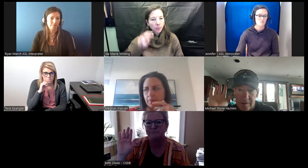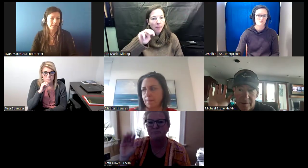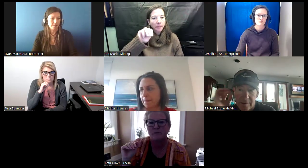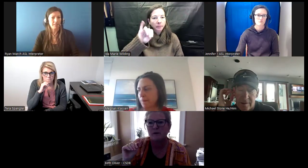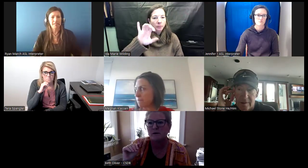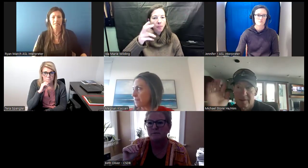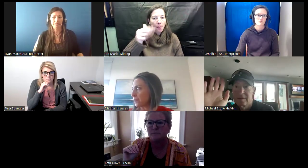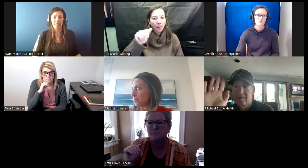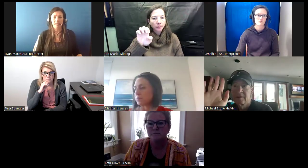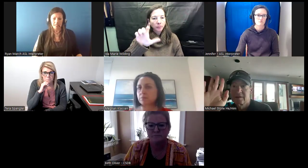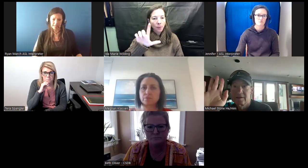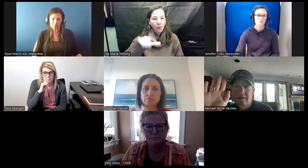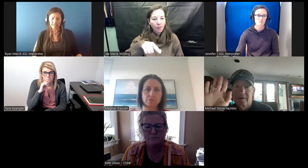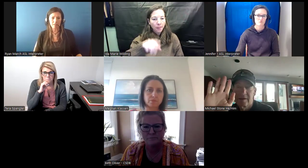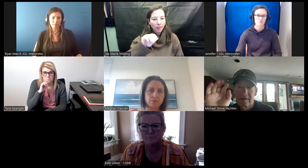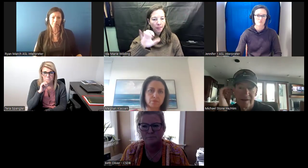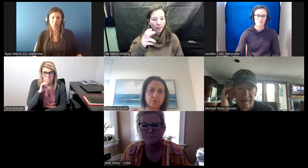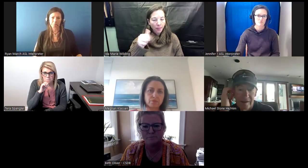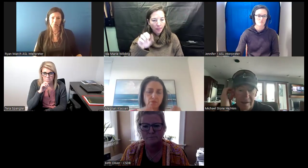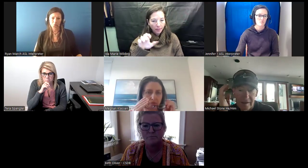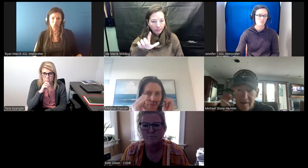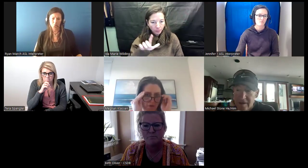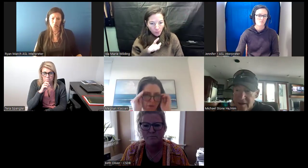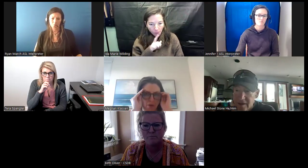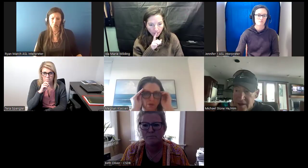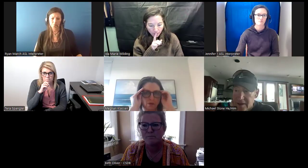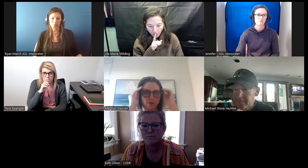Yep. Yep. And yeah, Michael.